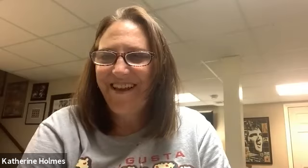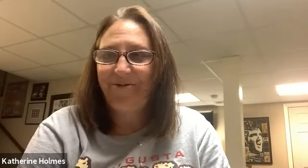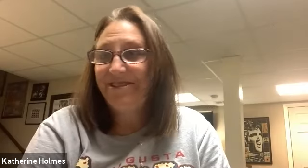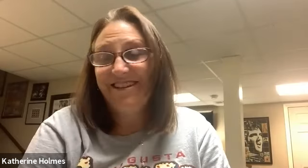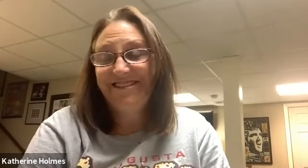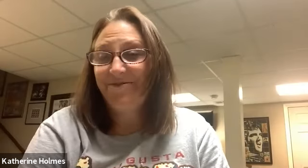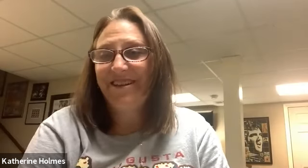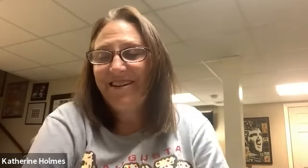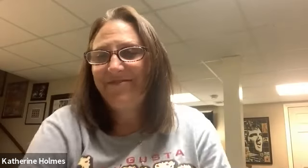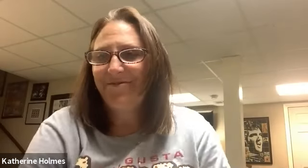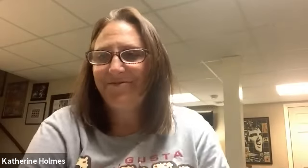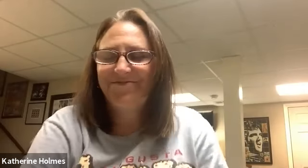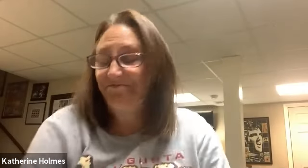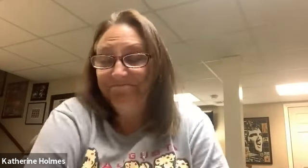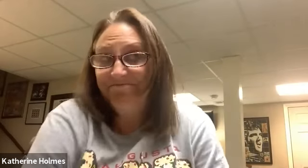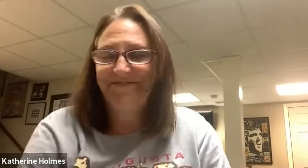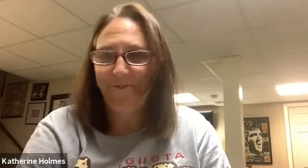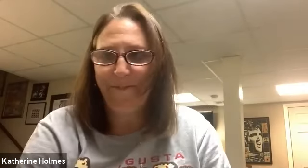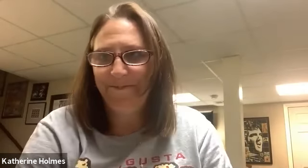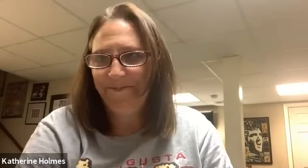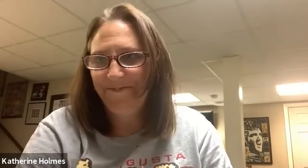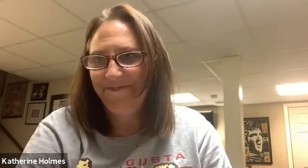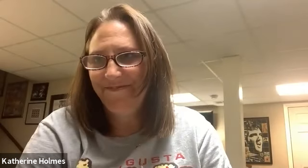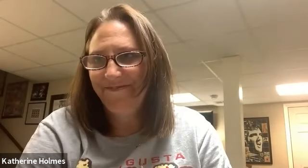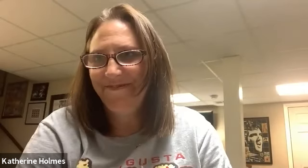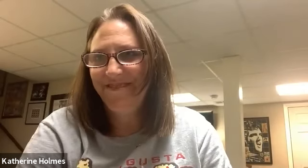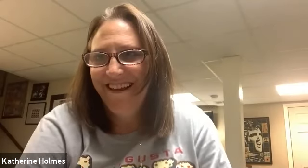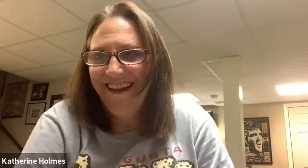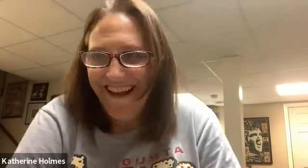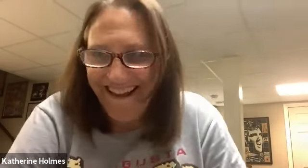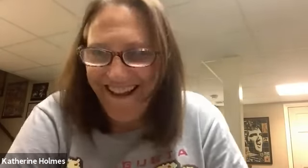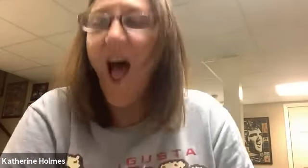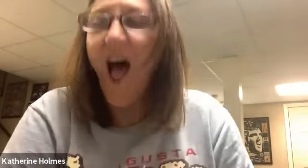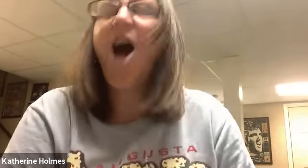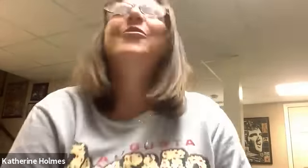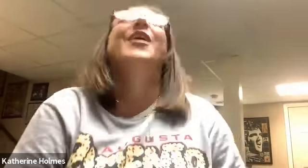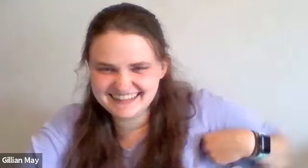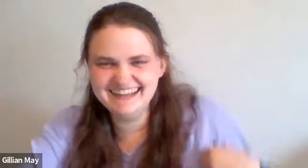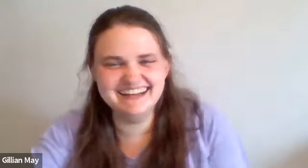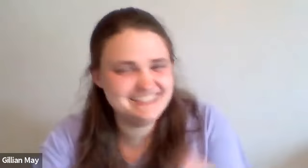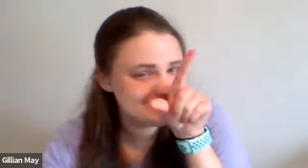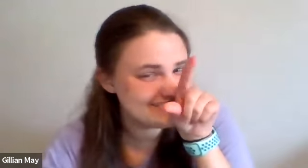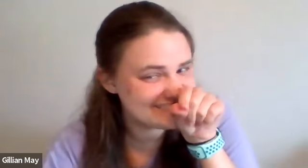I want to say something. Yeah. Never mind.